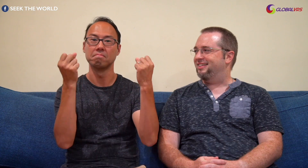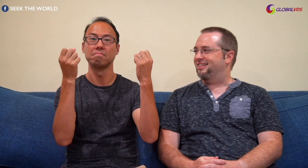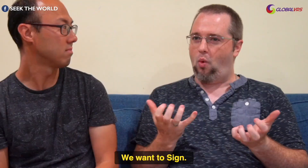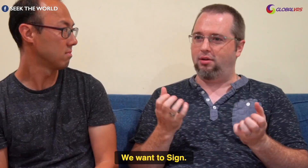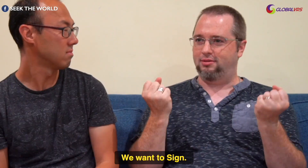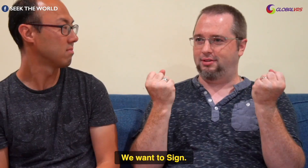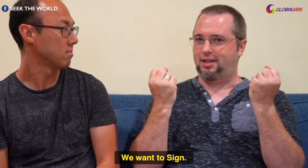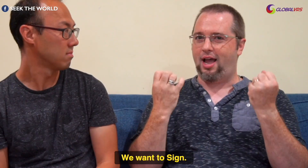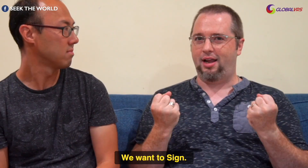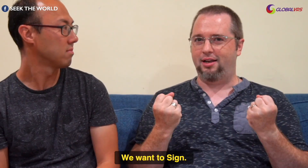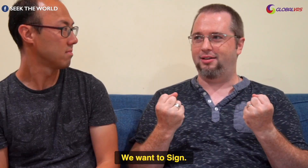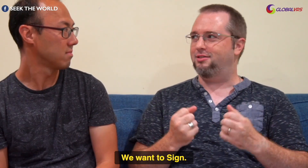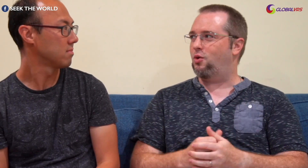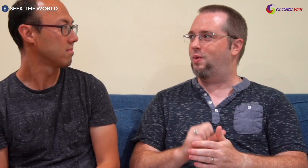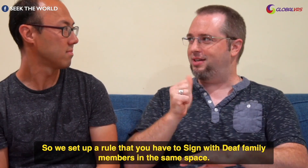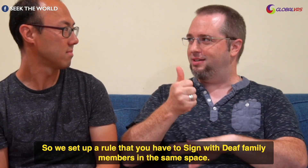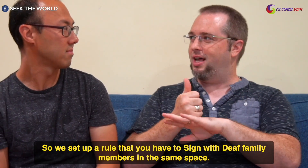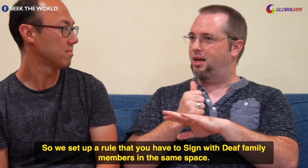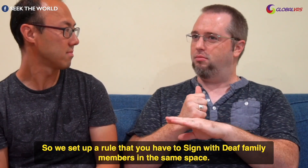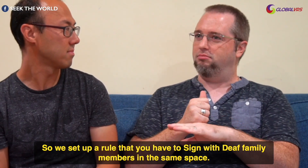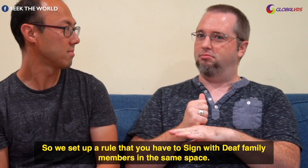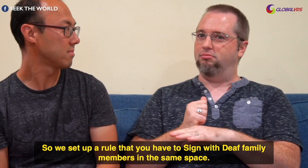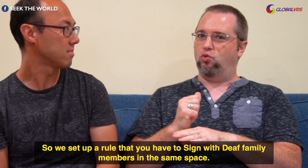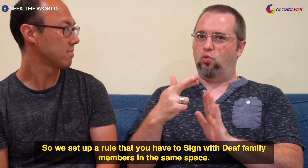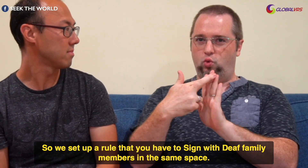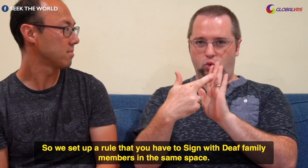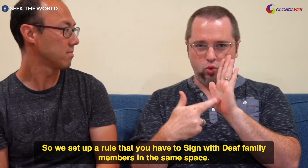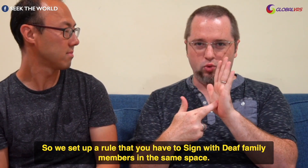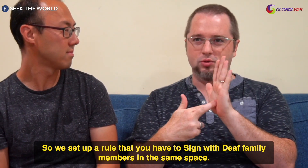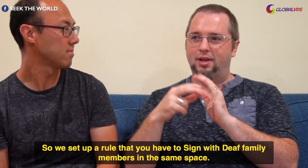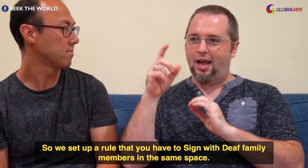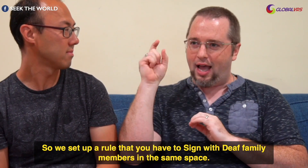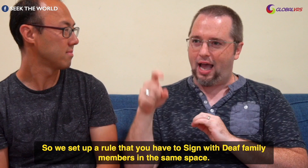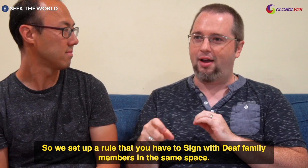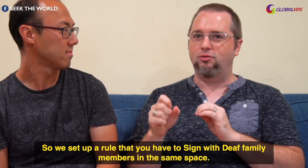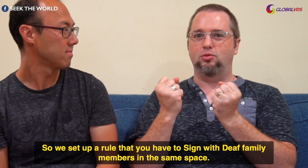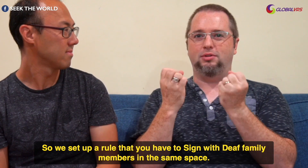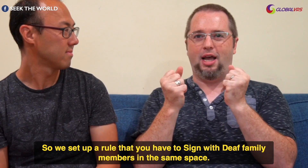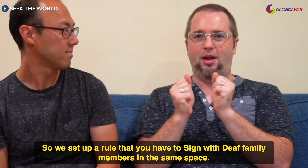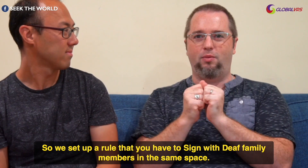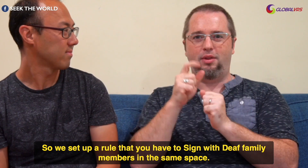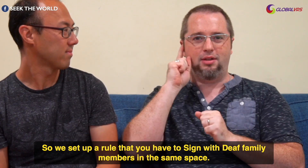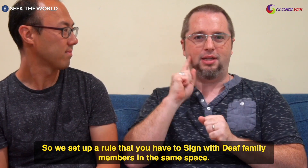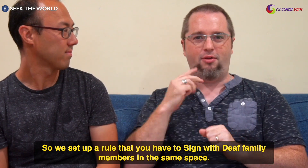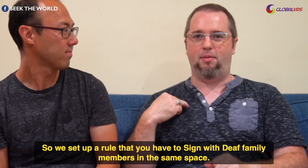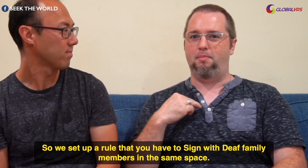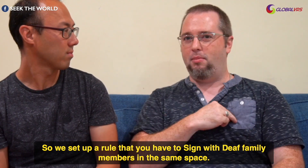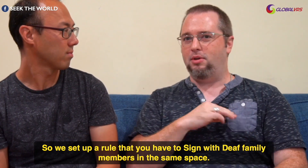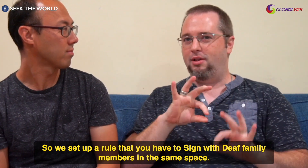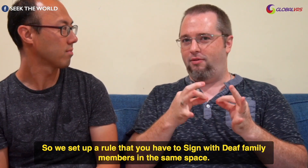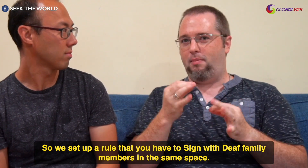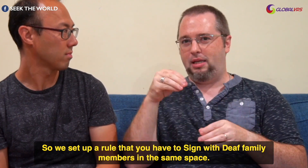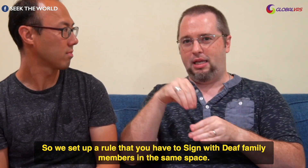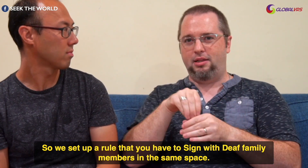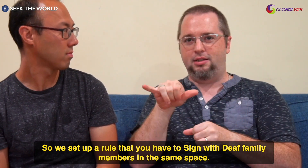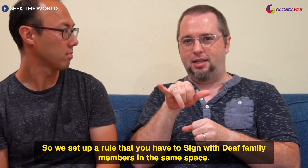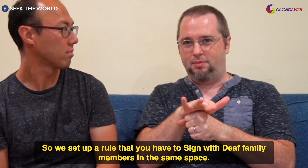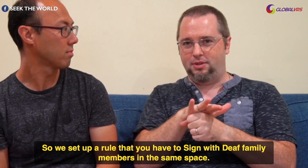has improved so much. We want to sign. So we set up a rule that you have to sign with a deaf family member in the same